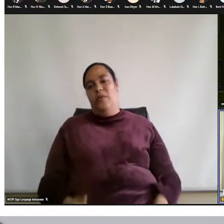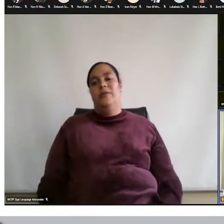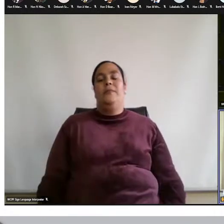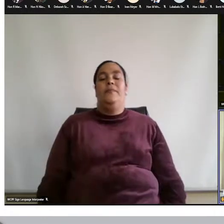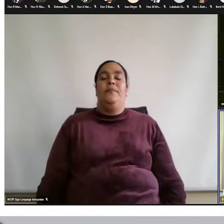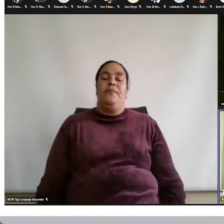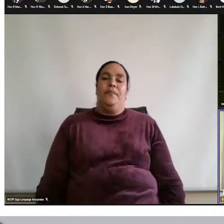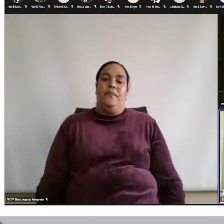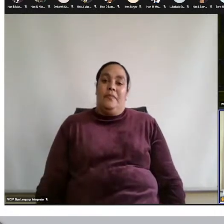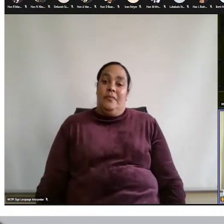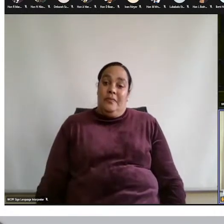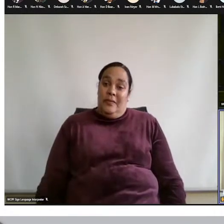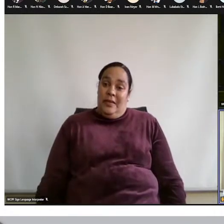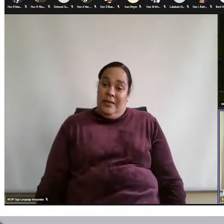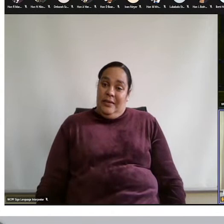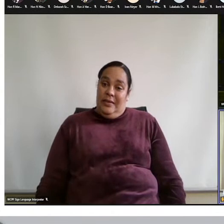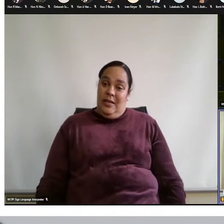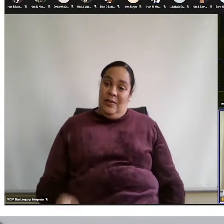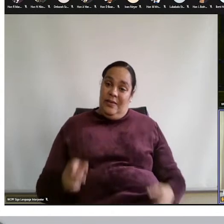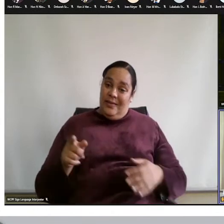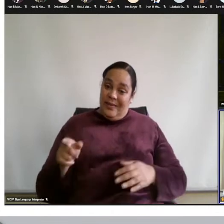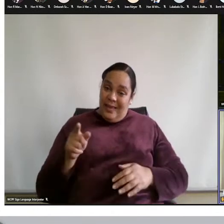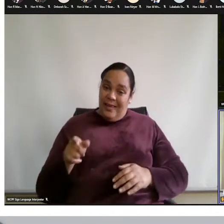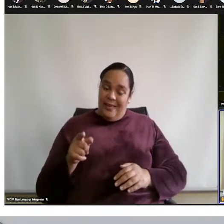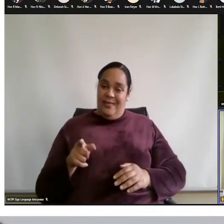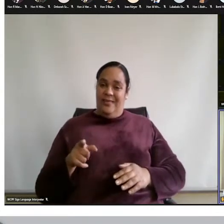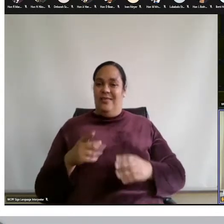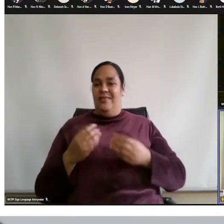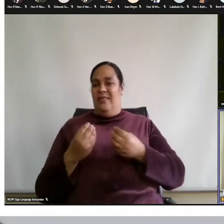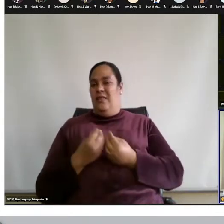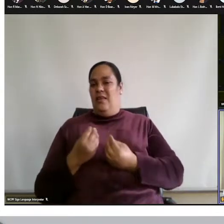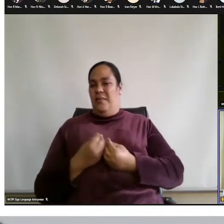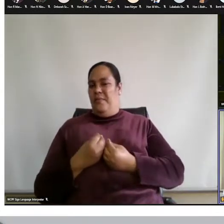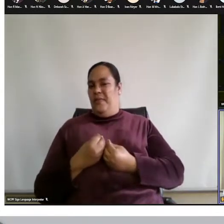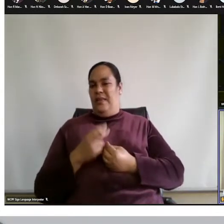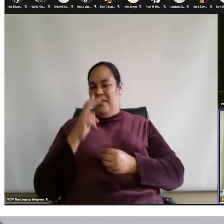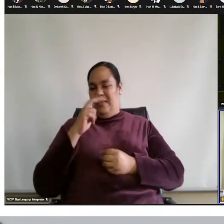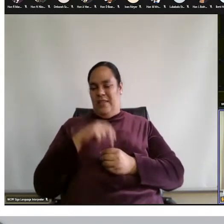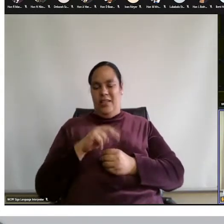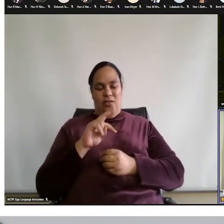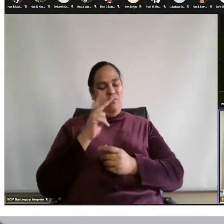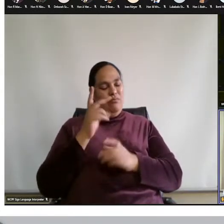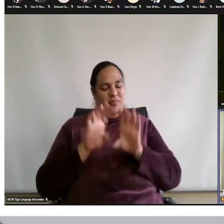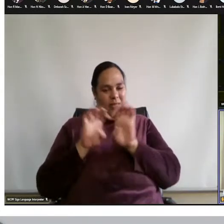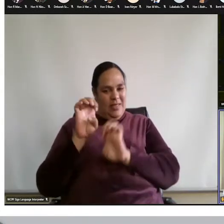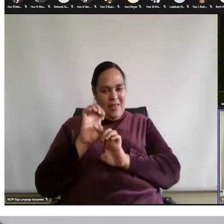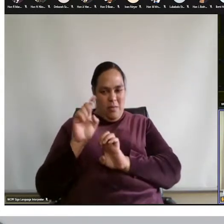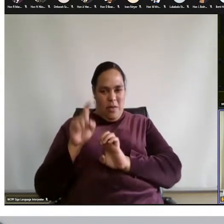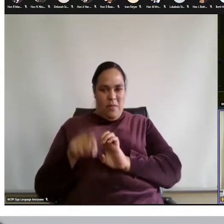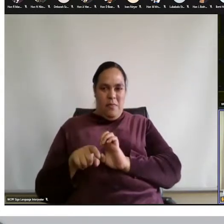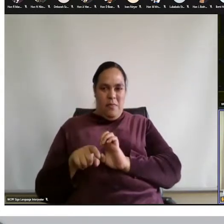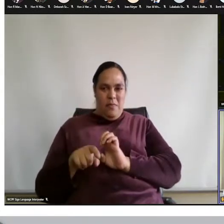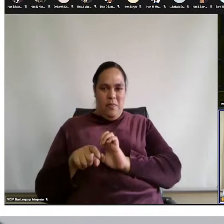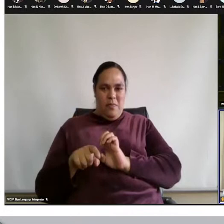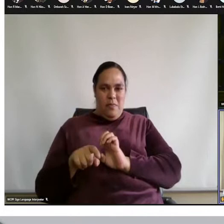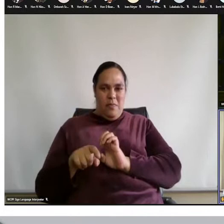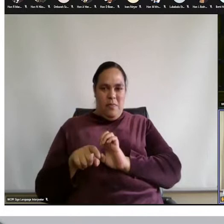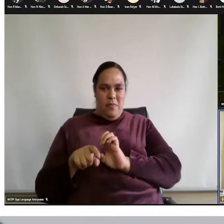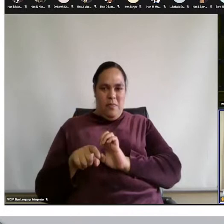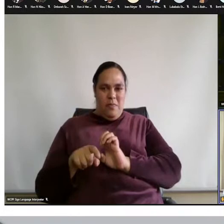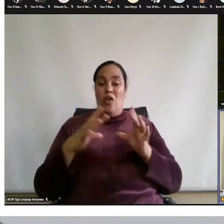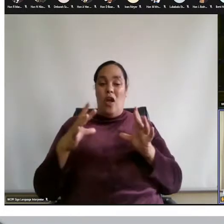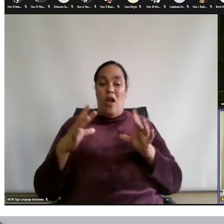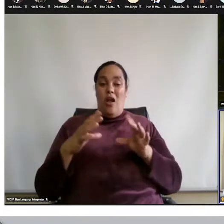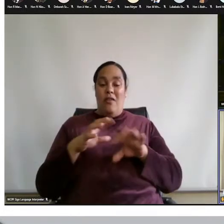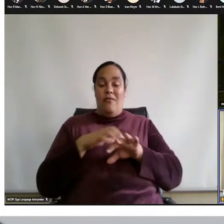Now that is something that needs re-examination. Does all emerging farmers belong